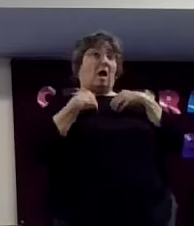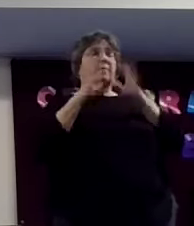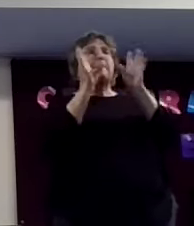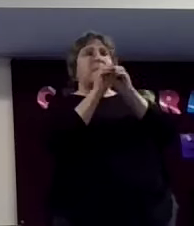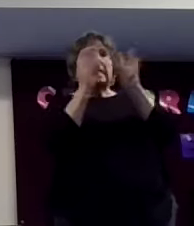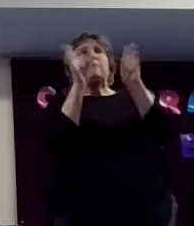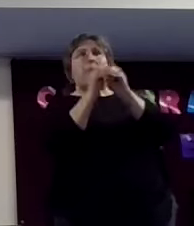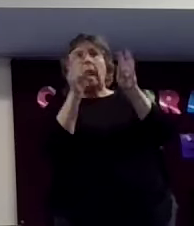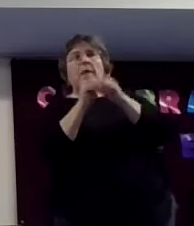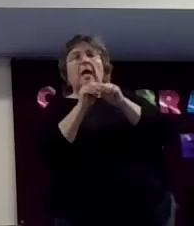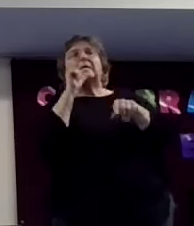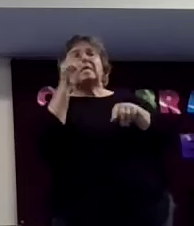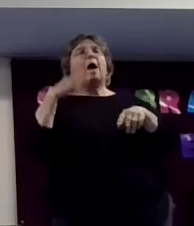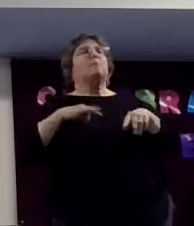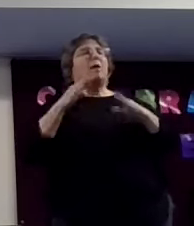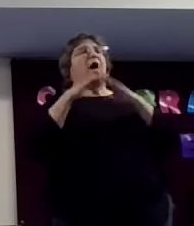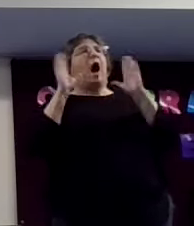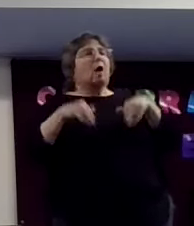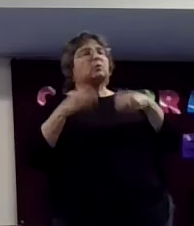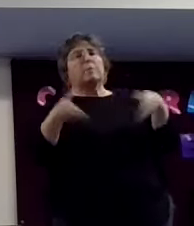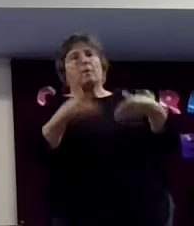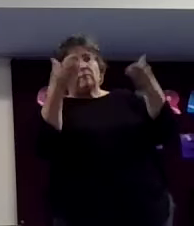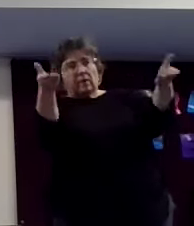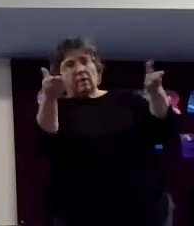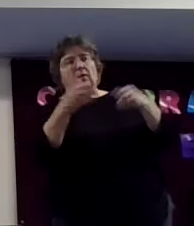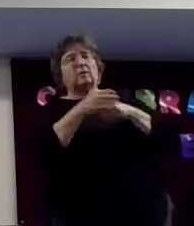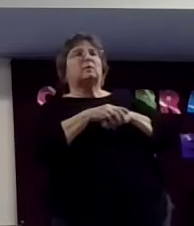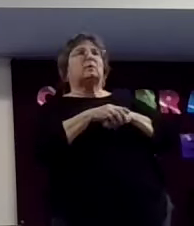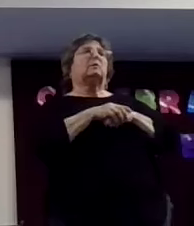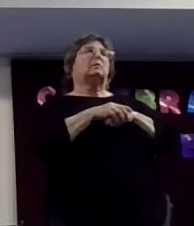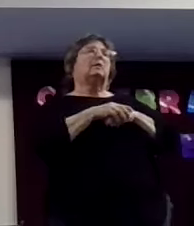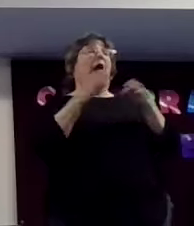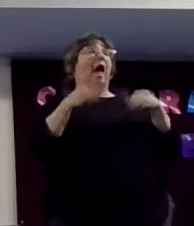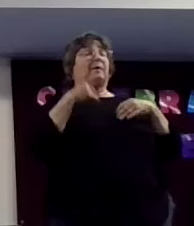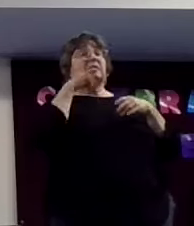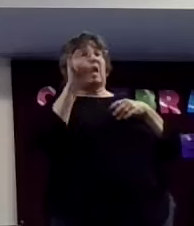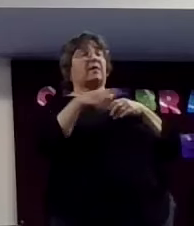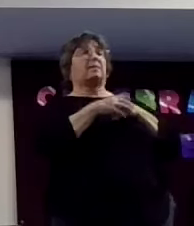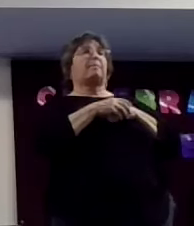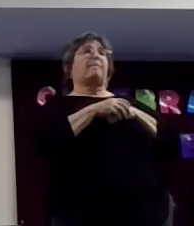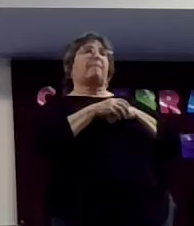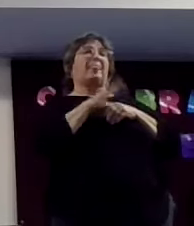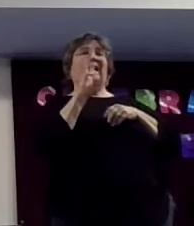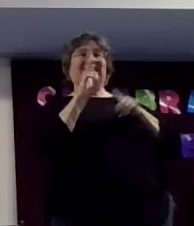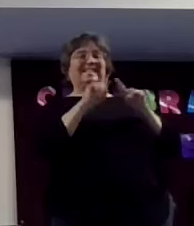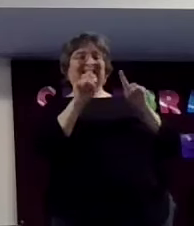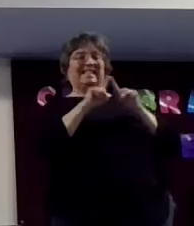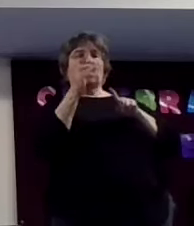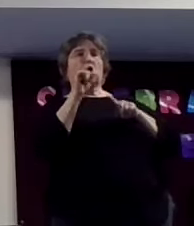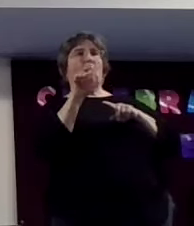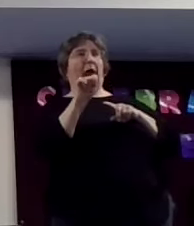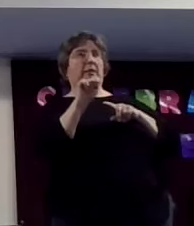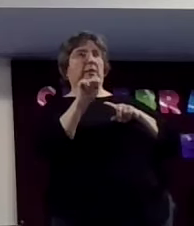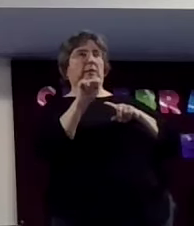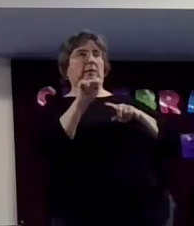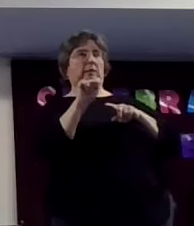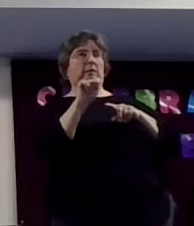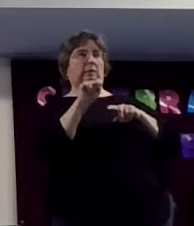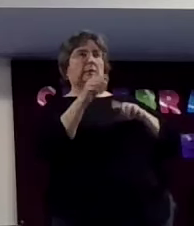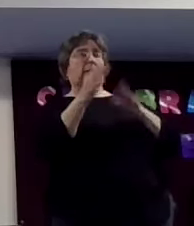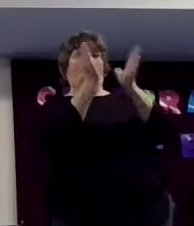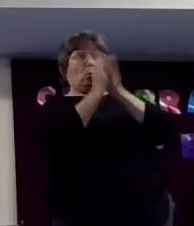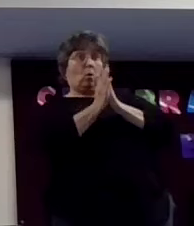had meeting after meeting with our nonprofit housing providers, and we're happy to say we've got 6 different grants that